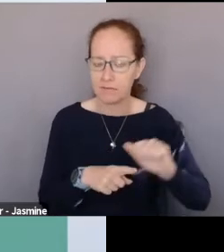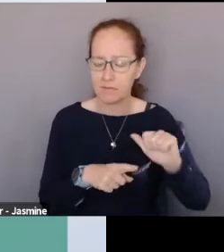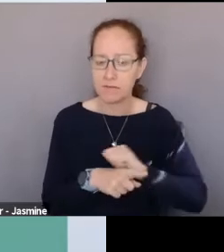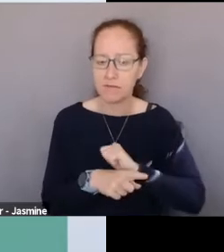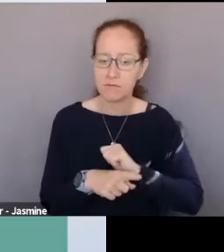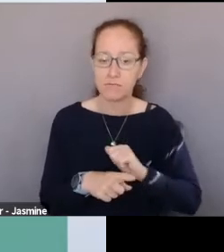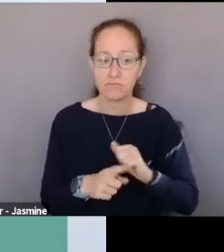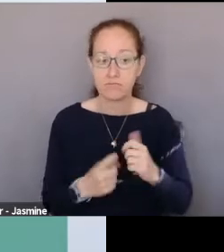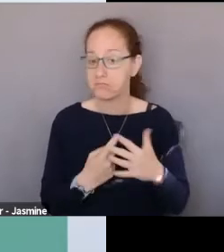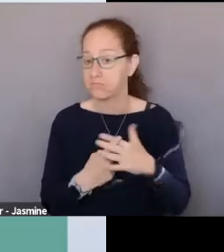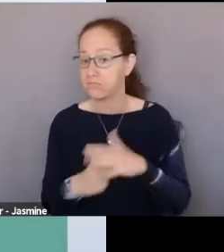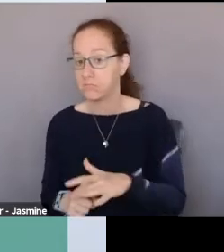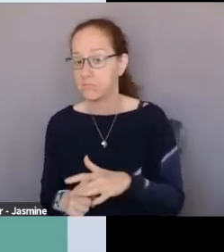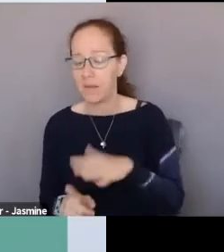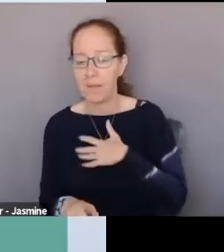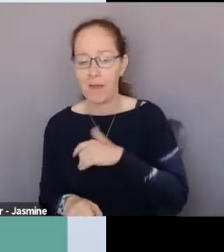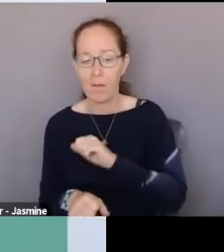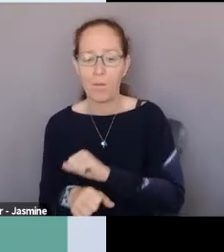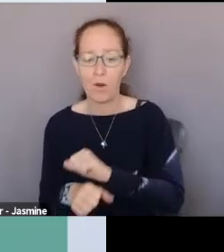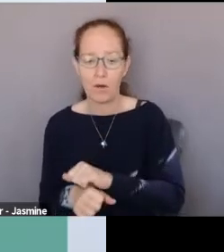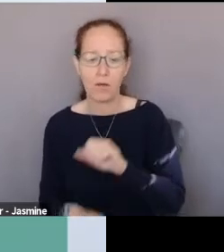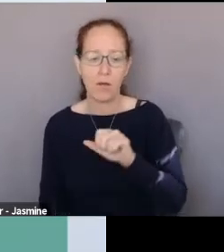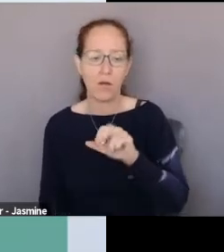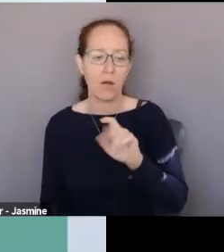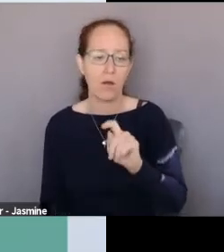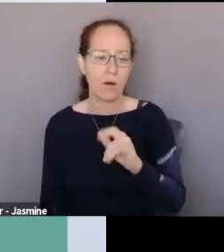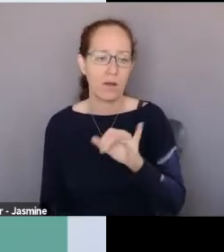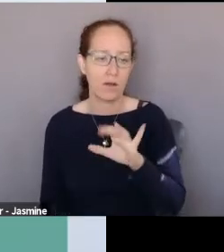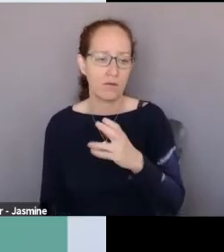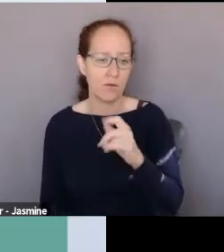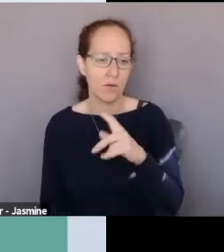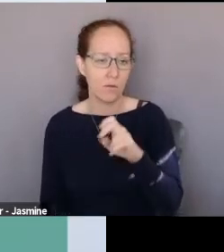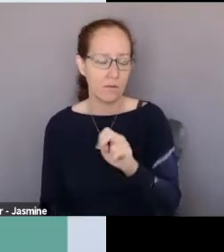Company. During performances and workshops,